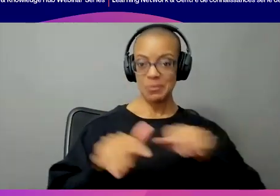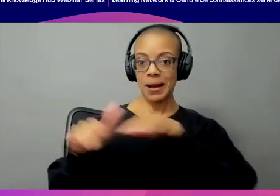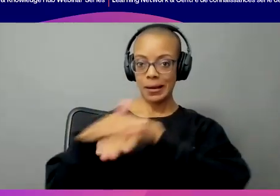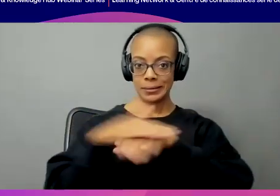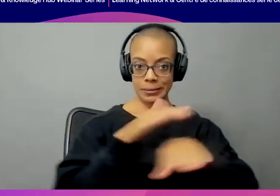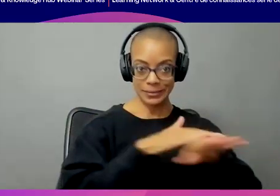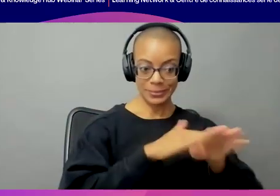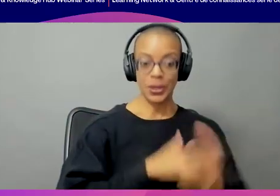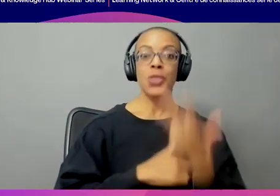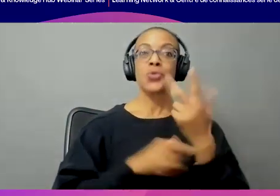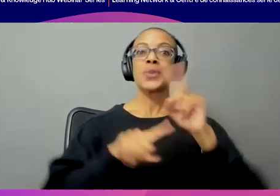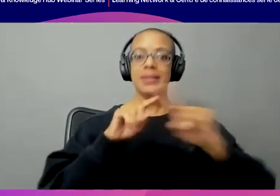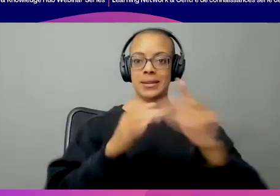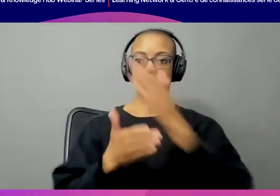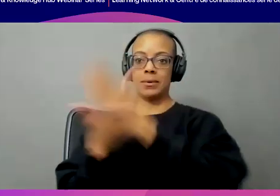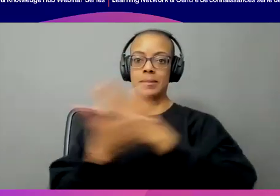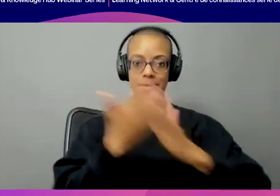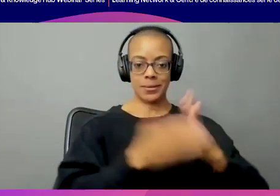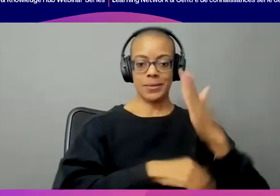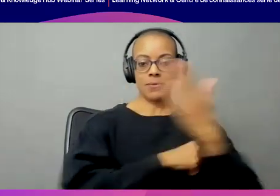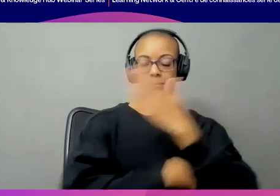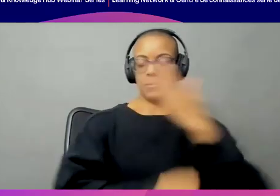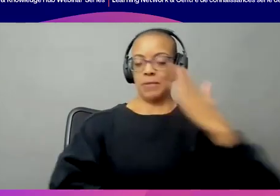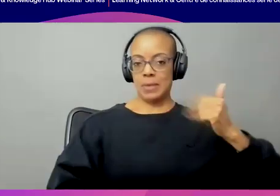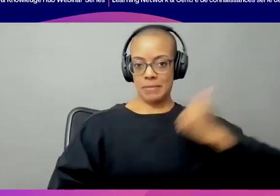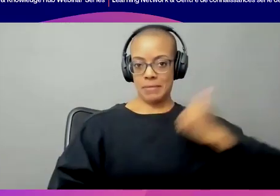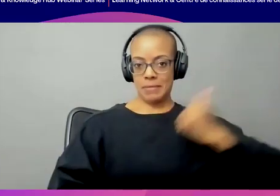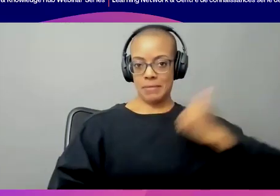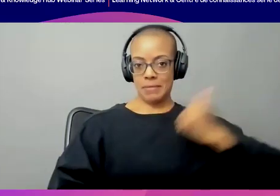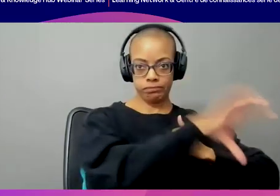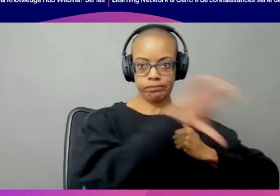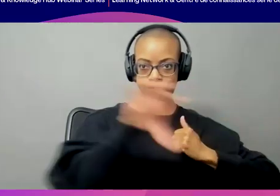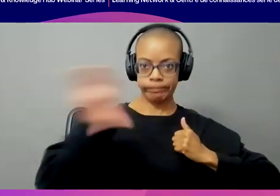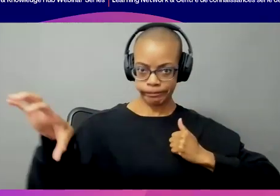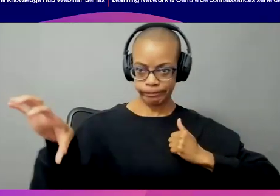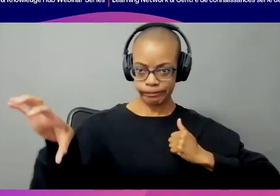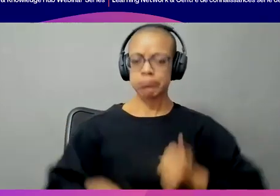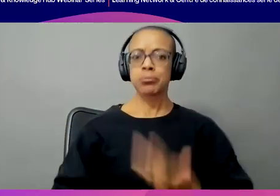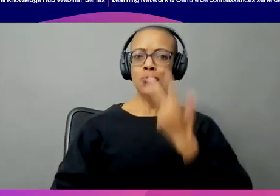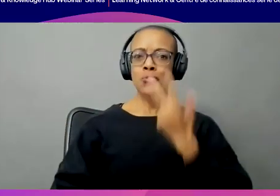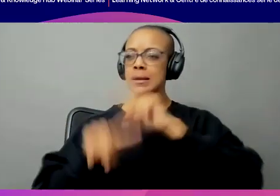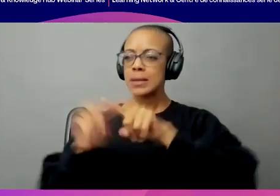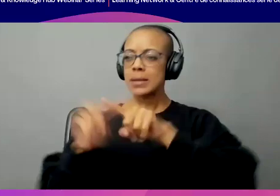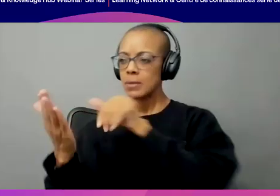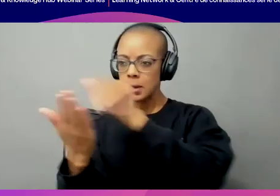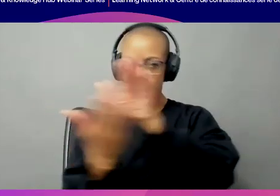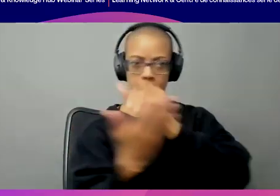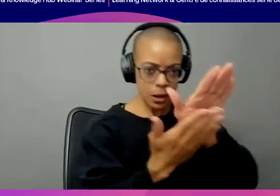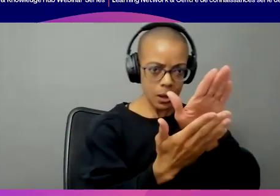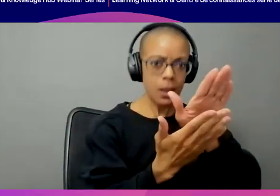parts of the country, in three different ways. But what brings them all together is